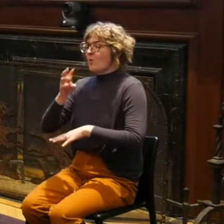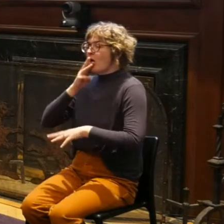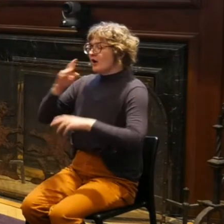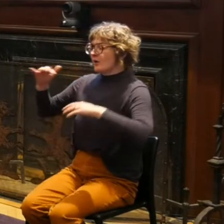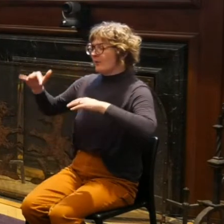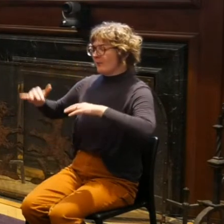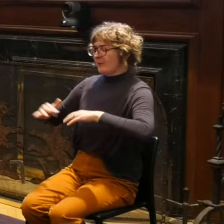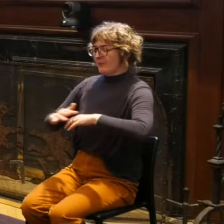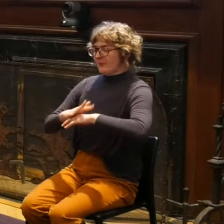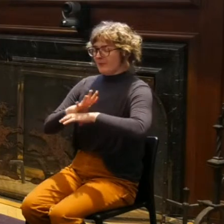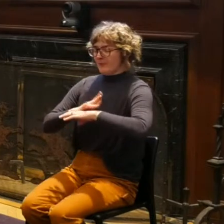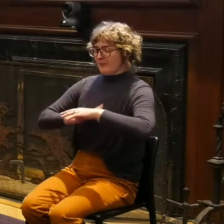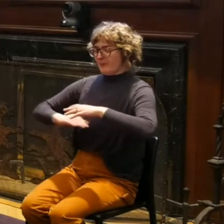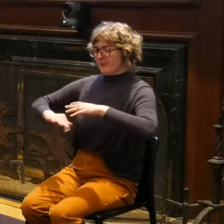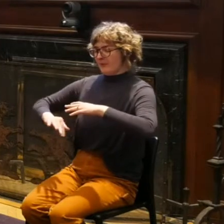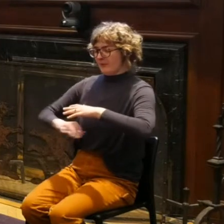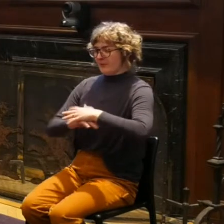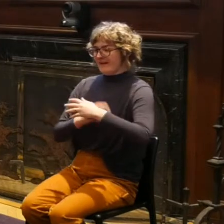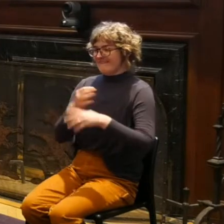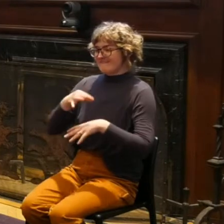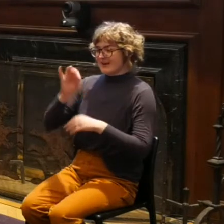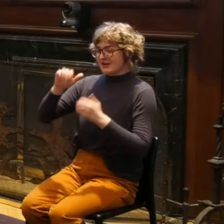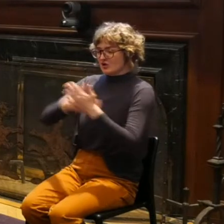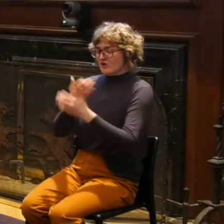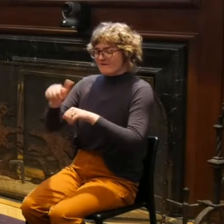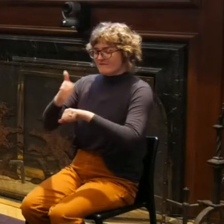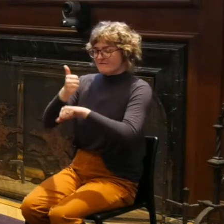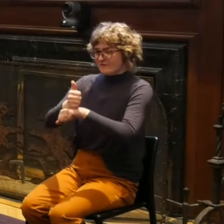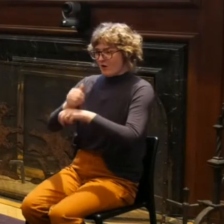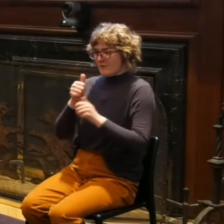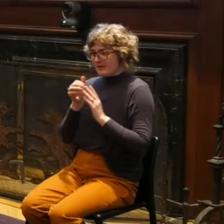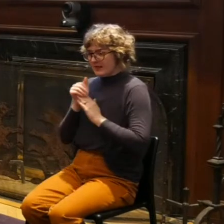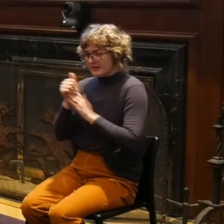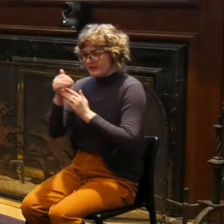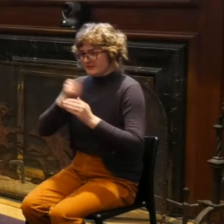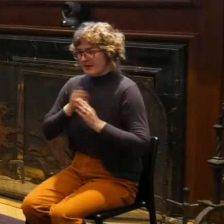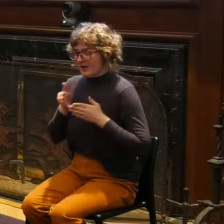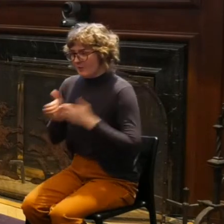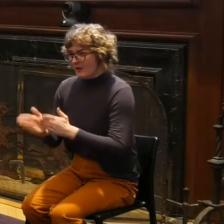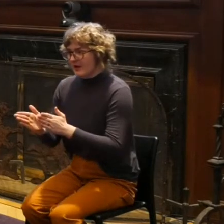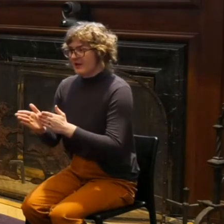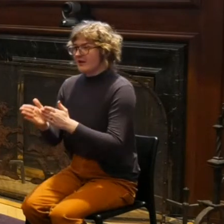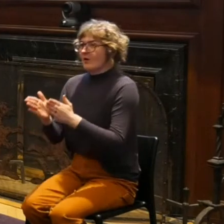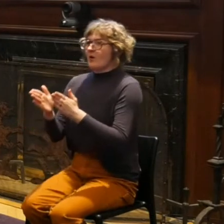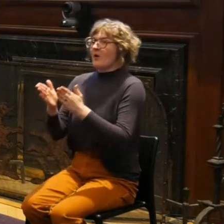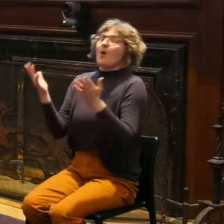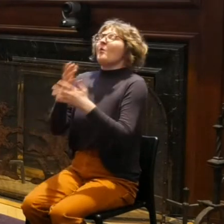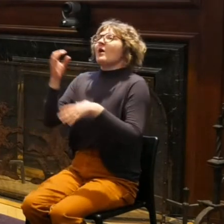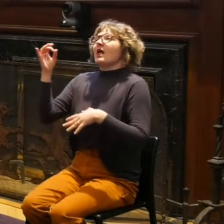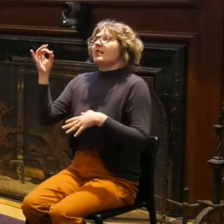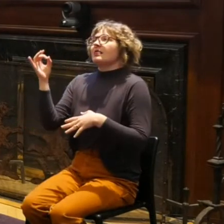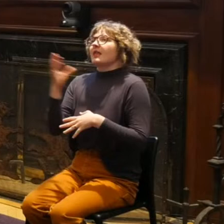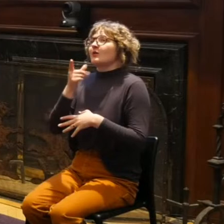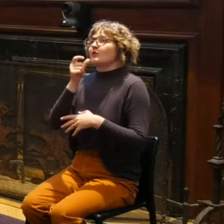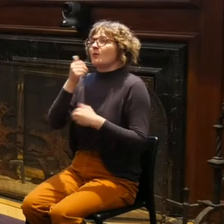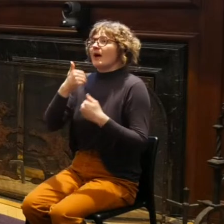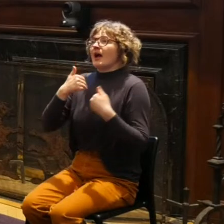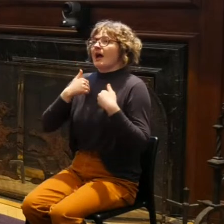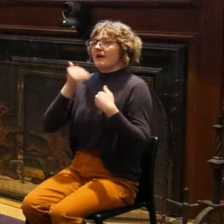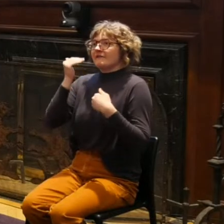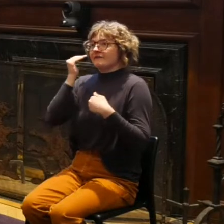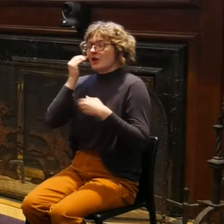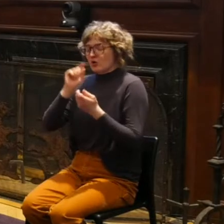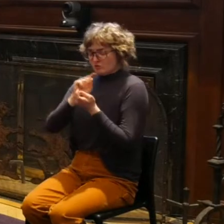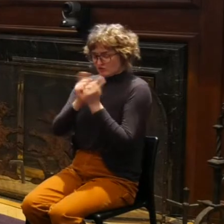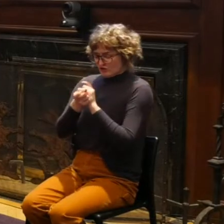sublimate beyond today, finding new form, I lose my way. What light, what change, what light do I have to know change?